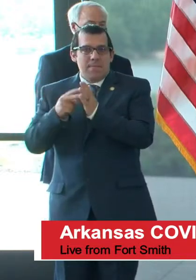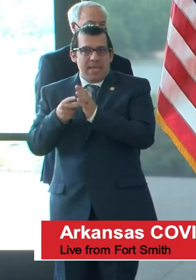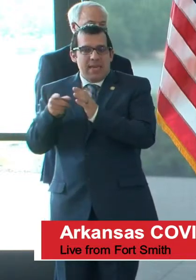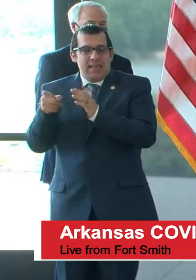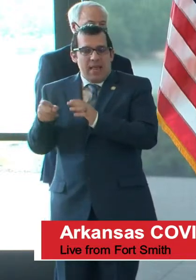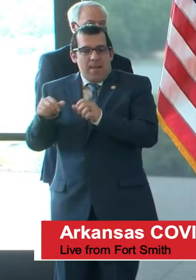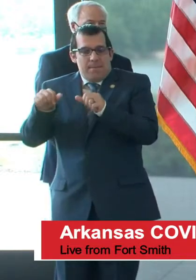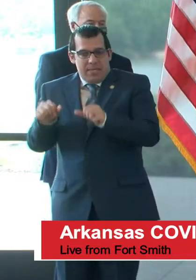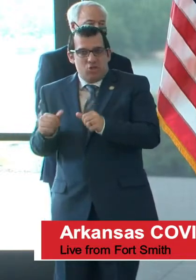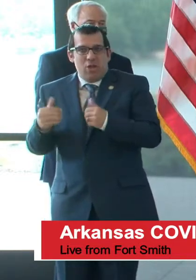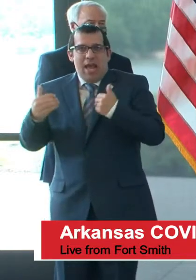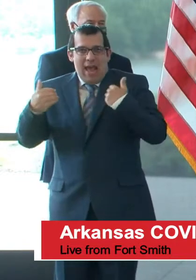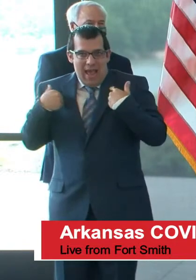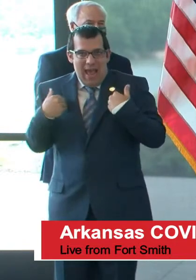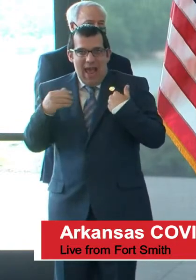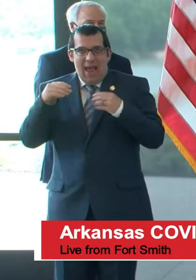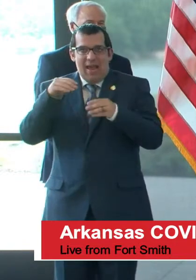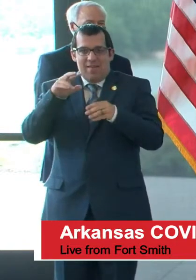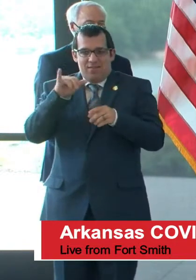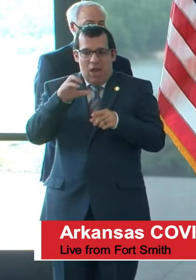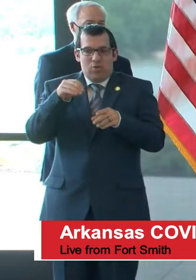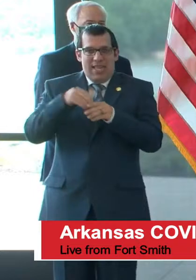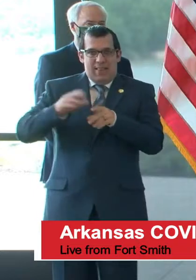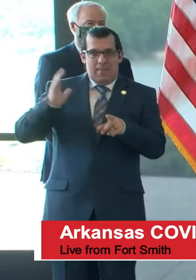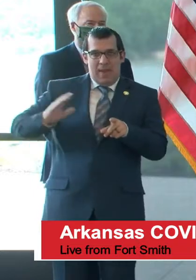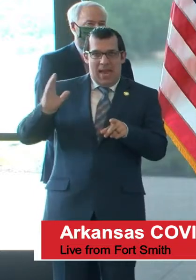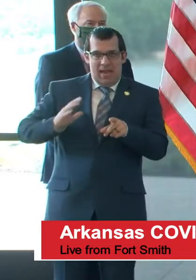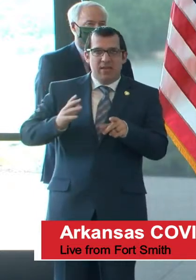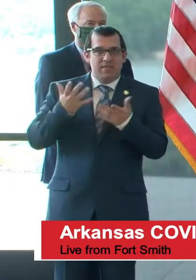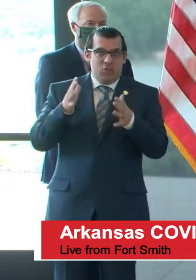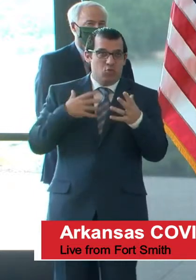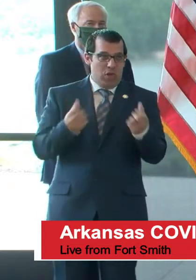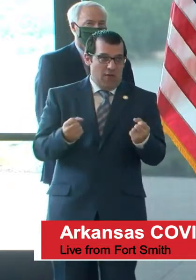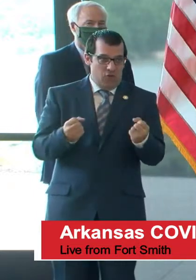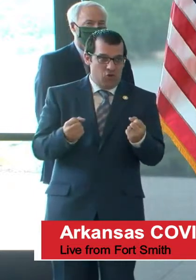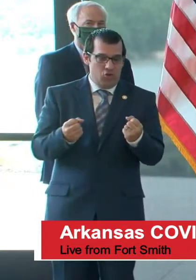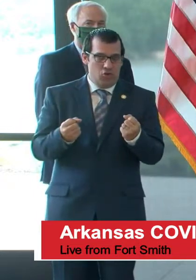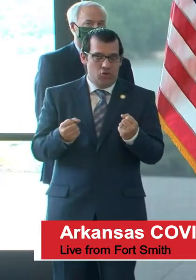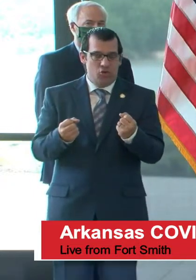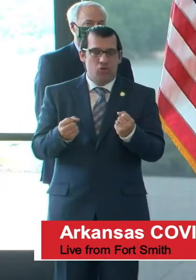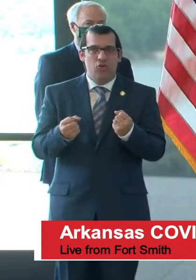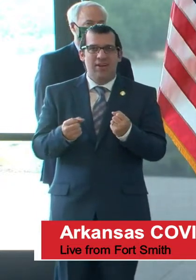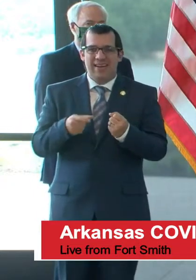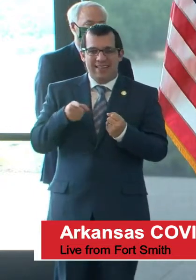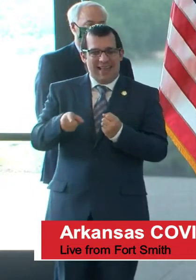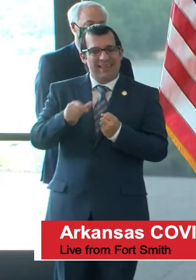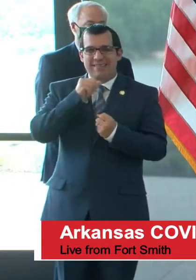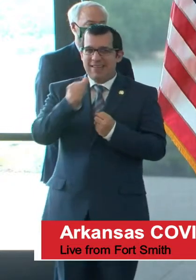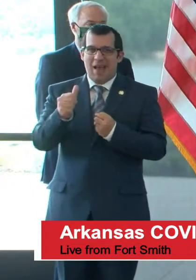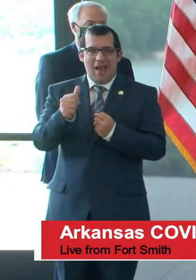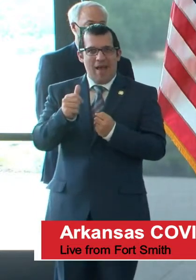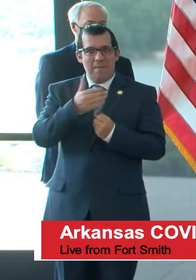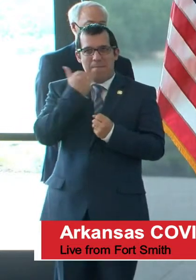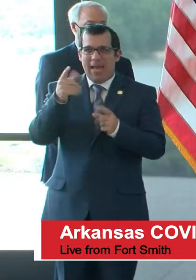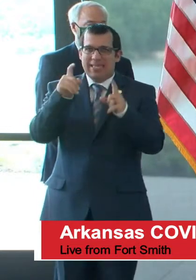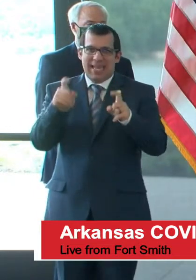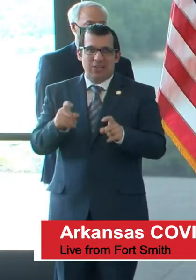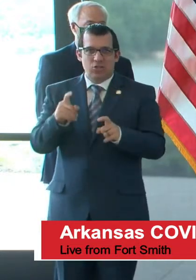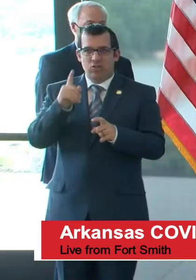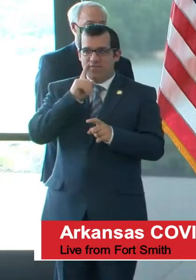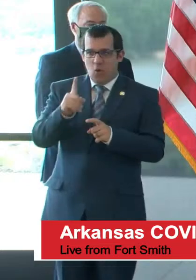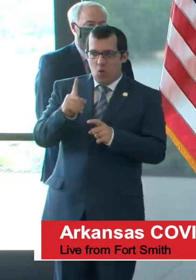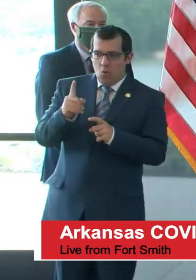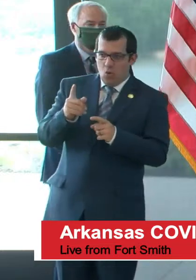the virus in the past. They have recovered from it. So it's not a useful test to make